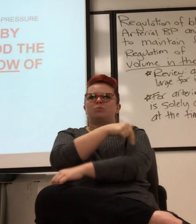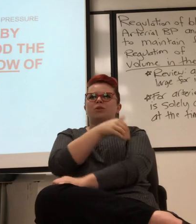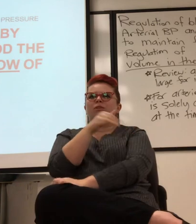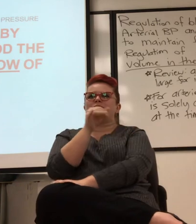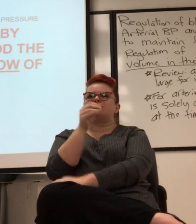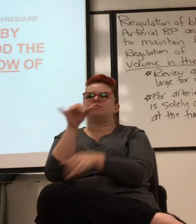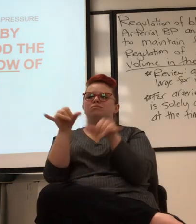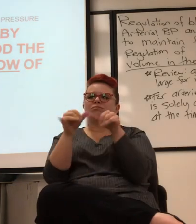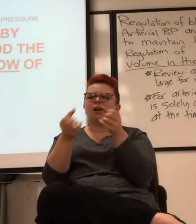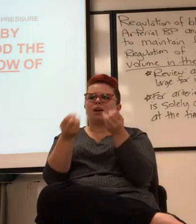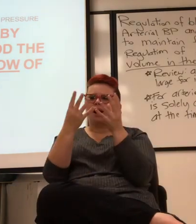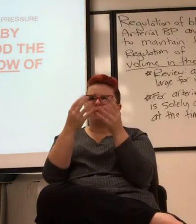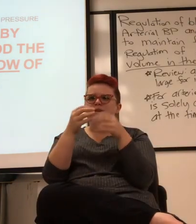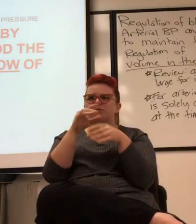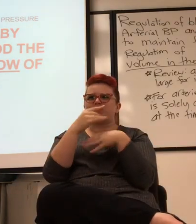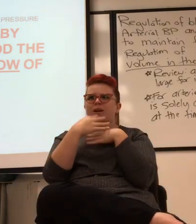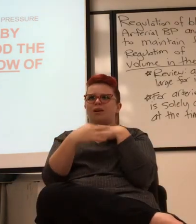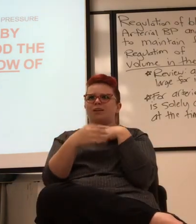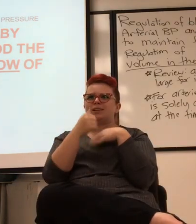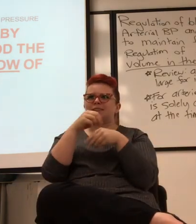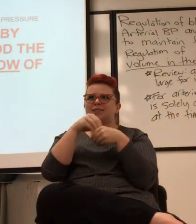of blood is in the arteries.